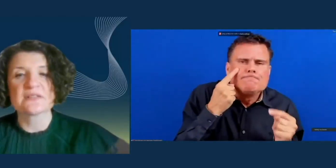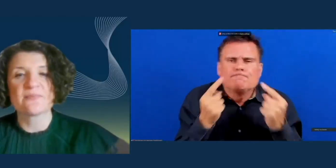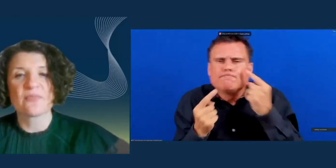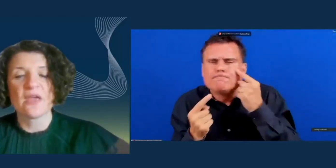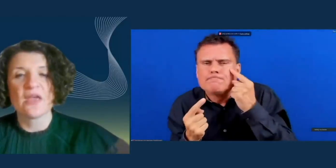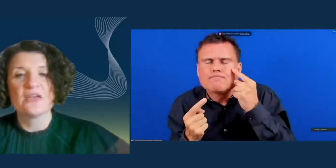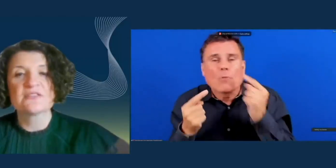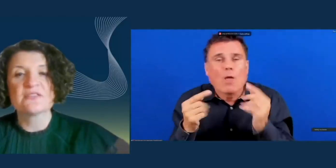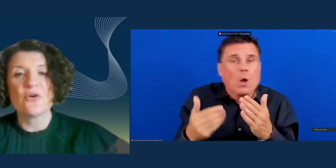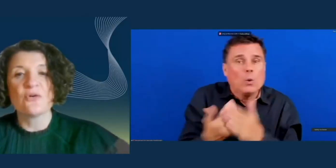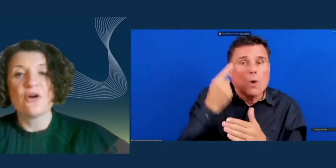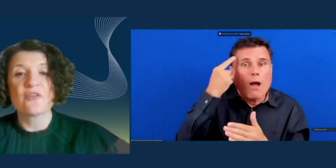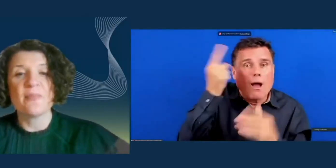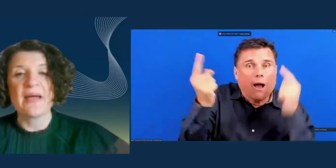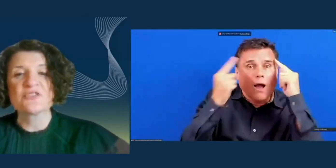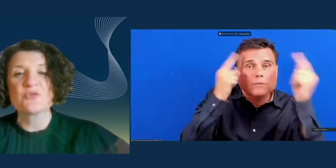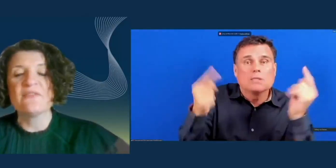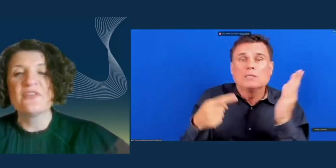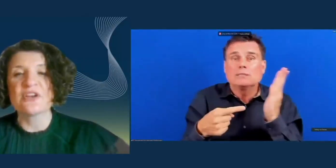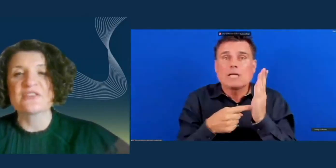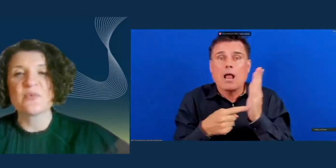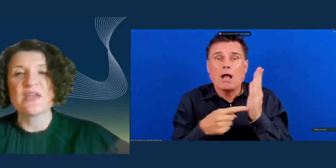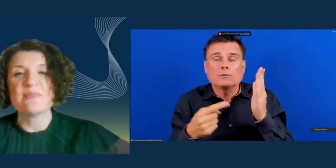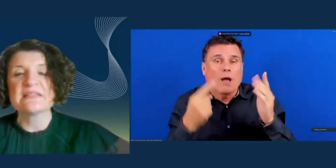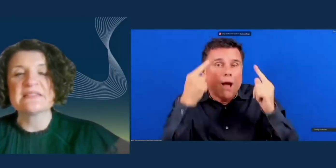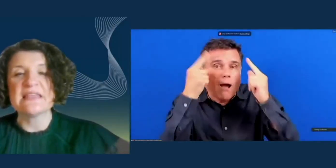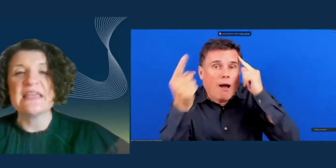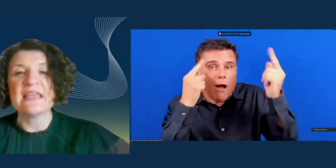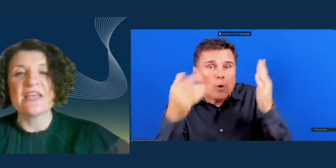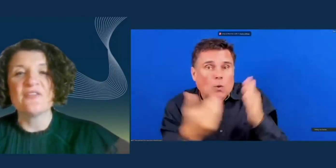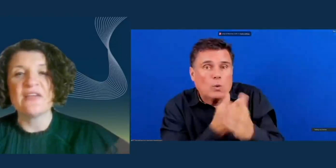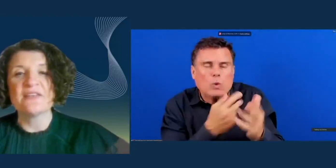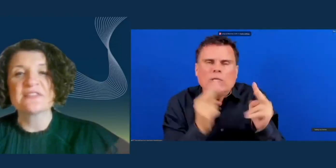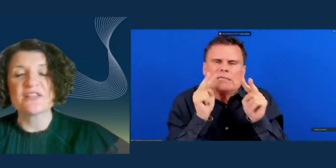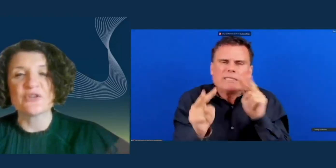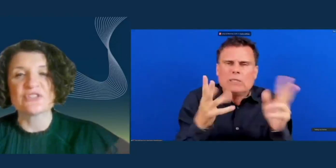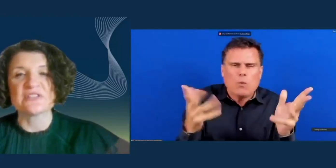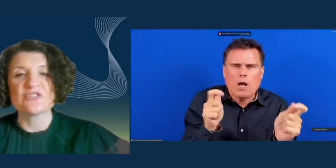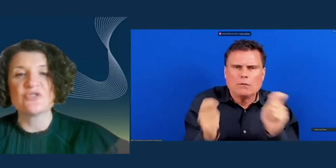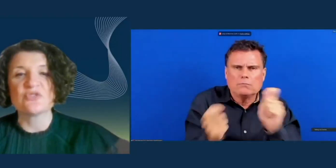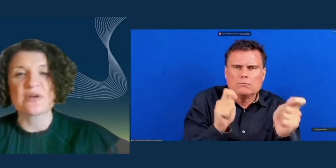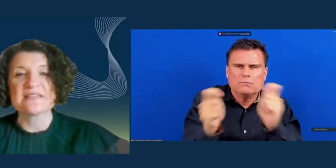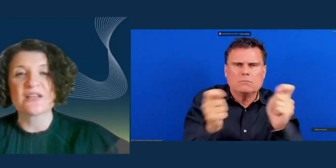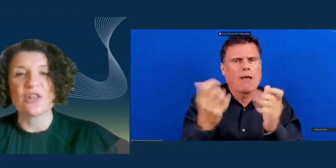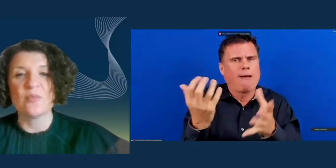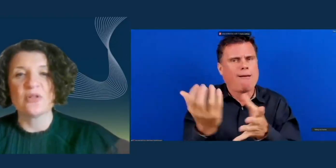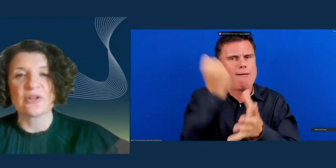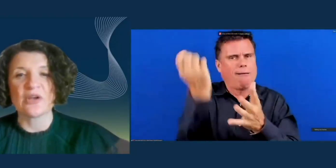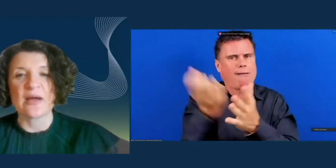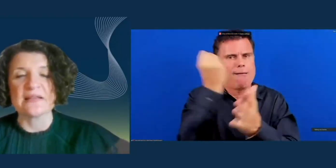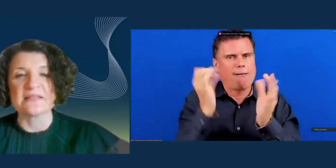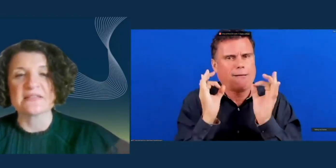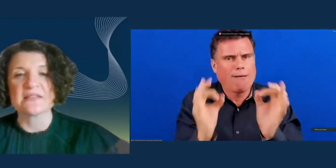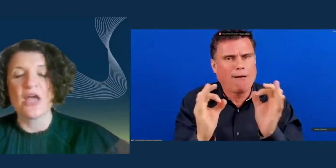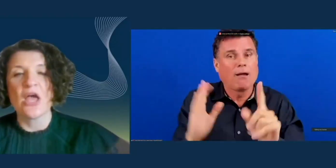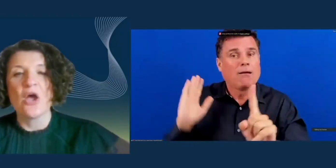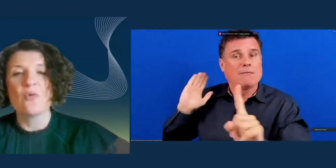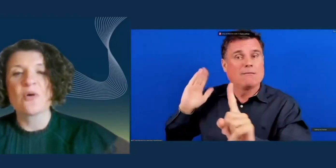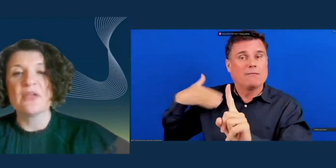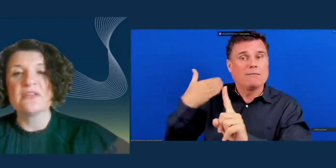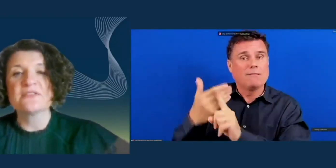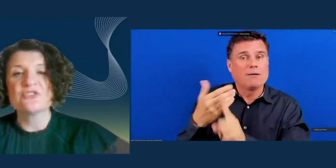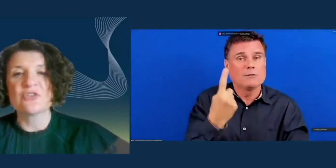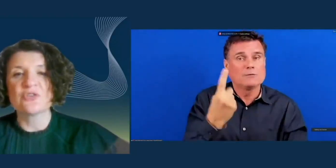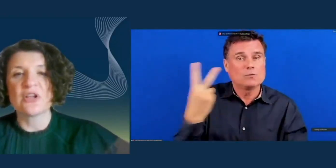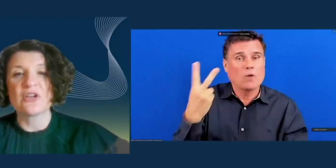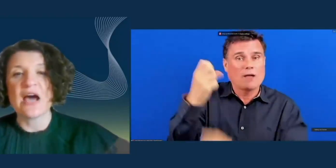works. So for the past 12 years, we have been seeking innovative solutions to address the global learning crisis, where